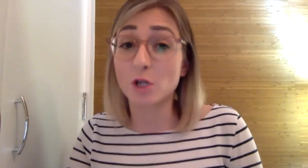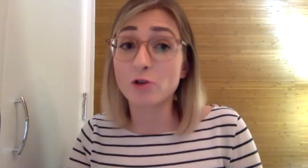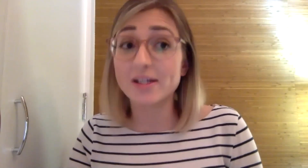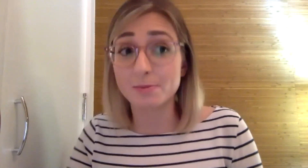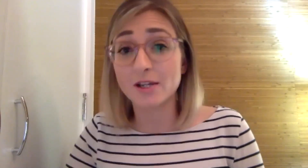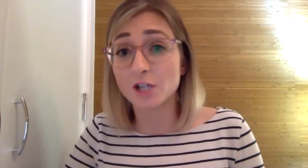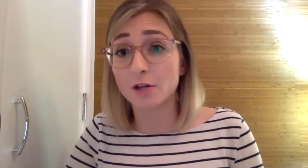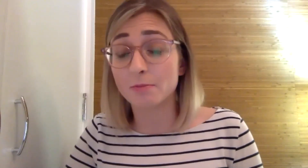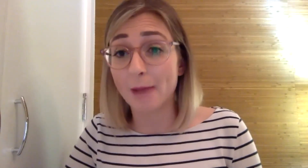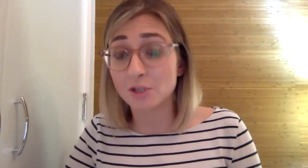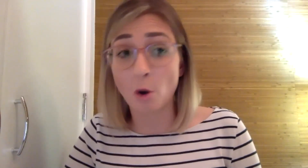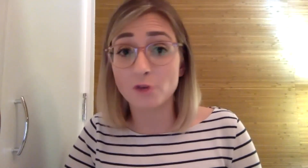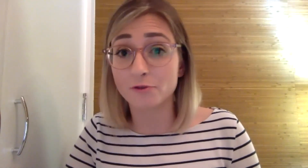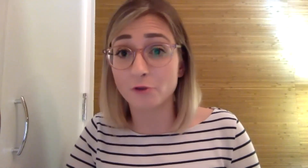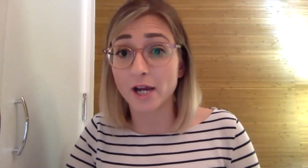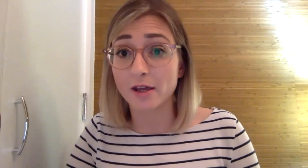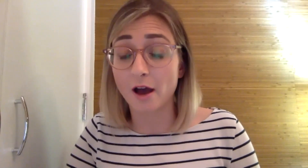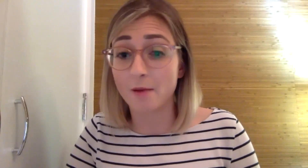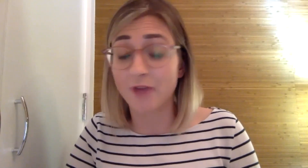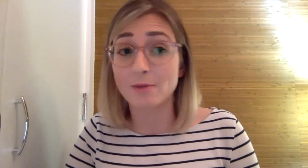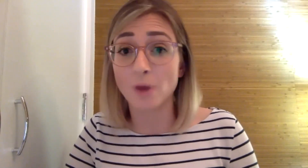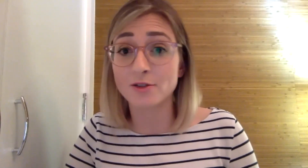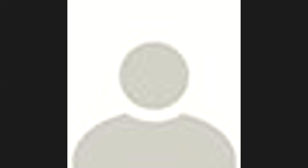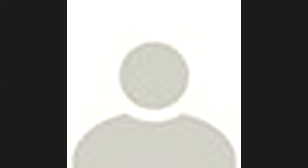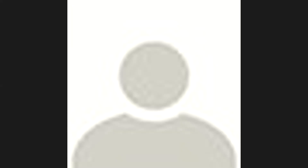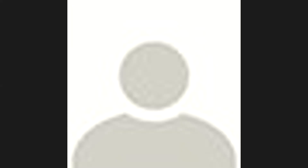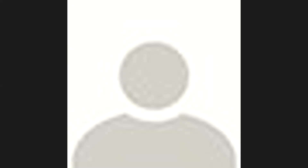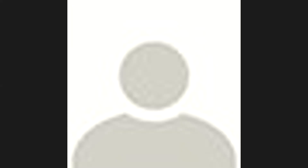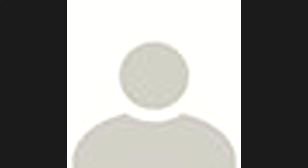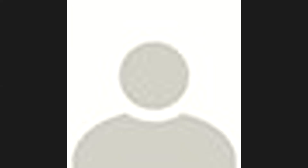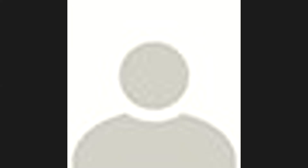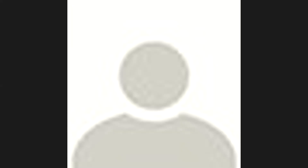great to speak to you perhaps tomorrow if you're free. Okay. That'd be wonderful. Just once, I'll do it now. Okay.